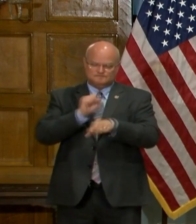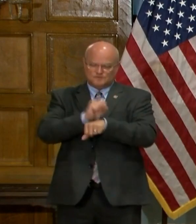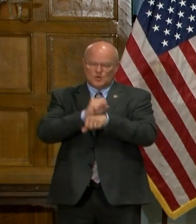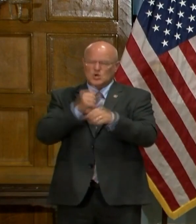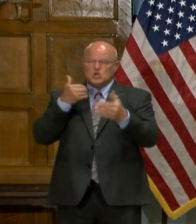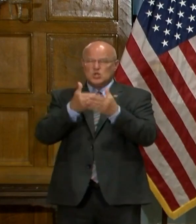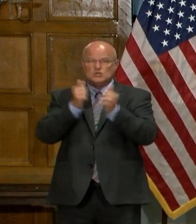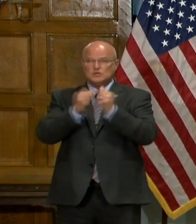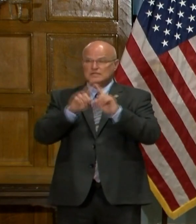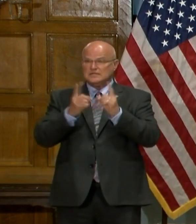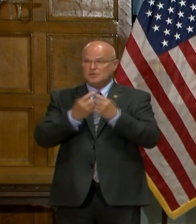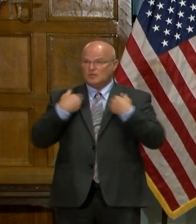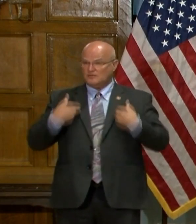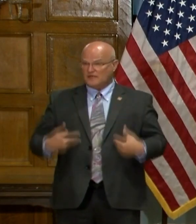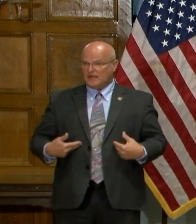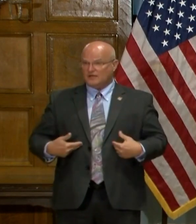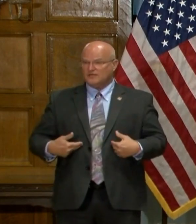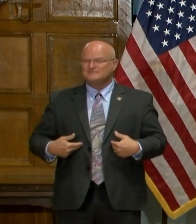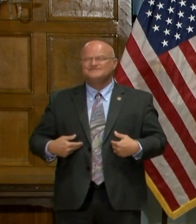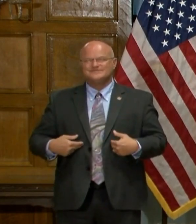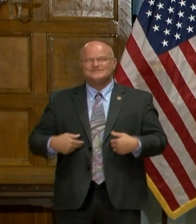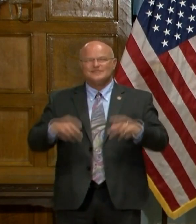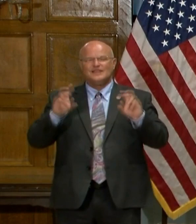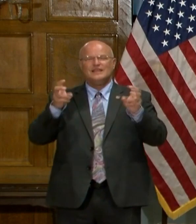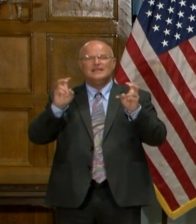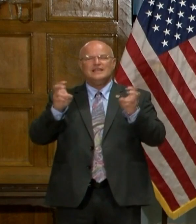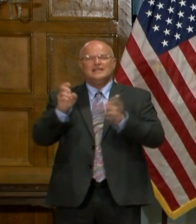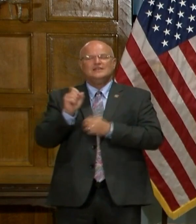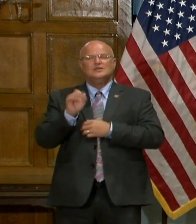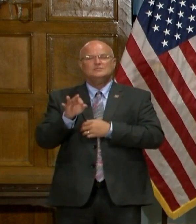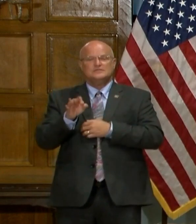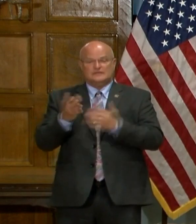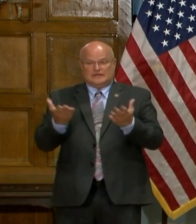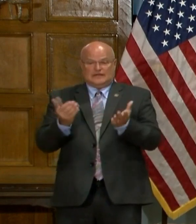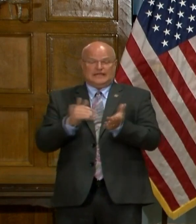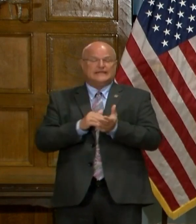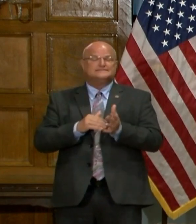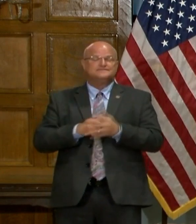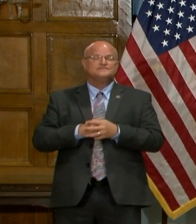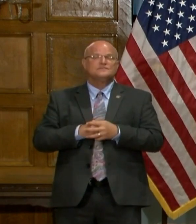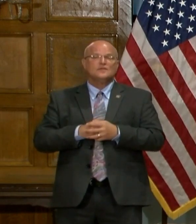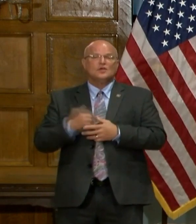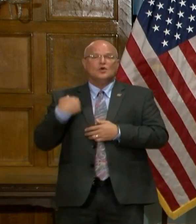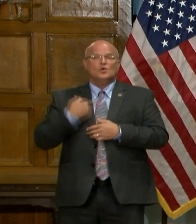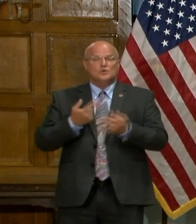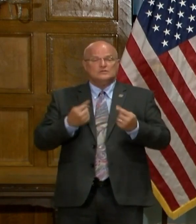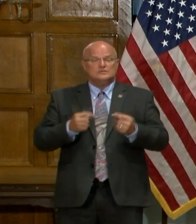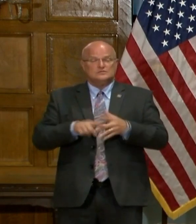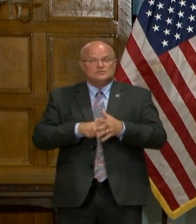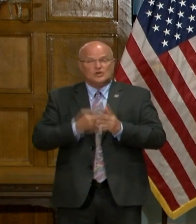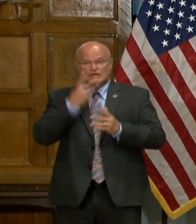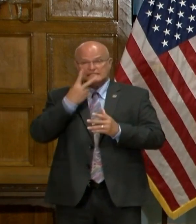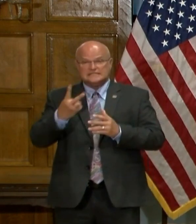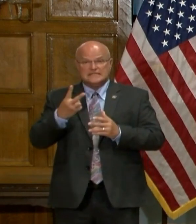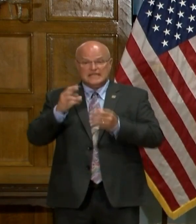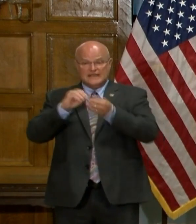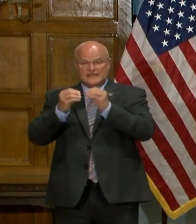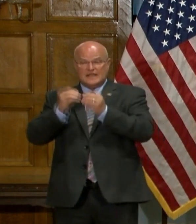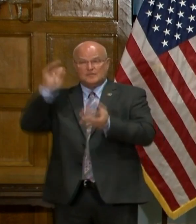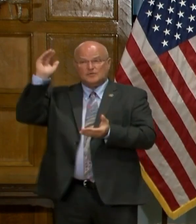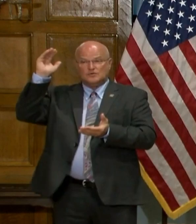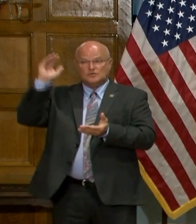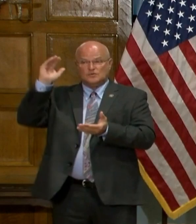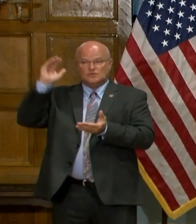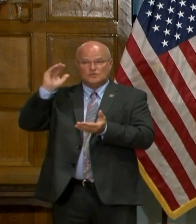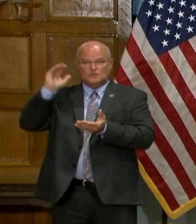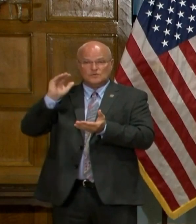closely with the Department of Health. You know, in terms of here again, we're starting to see a decline in the increase in